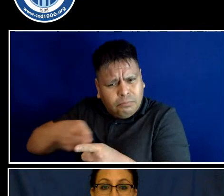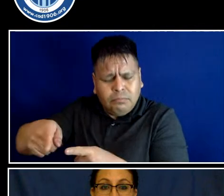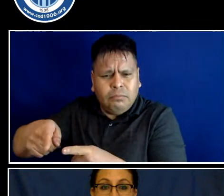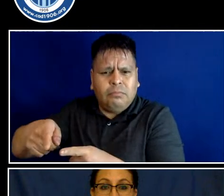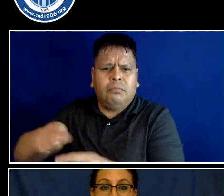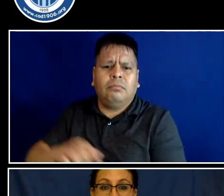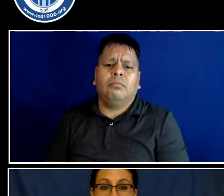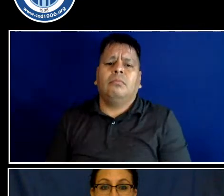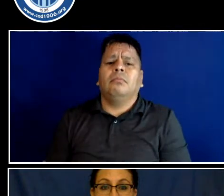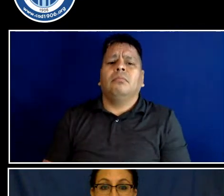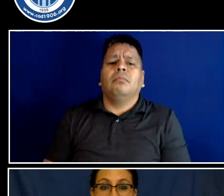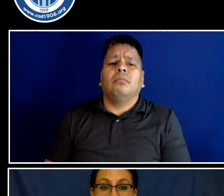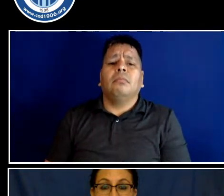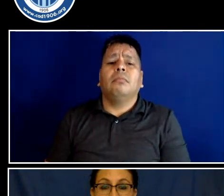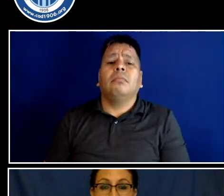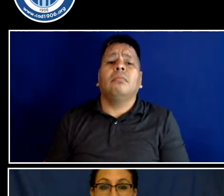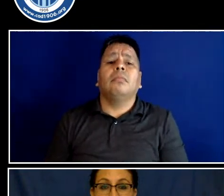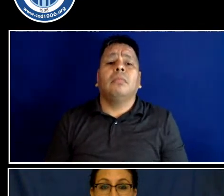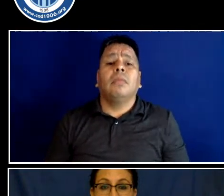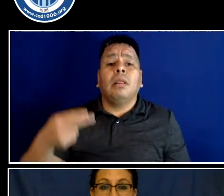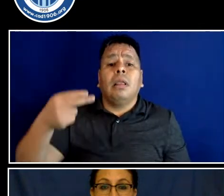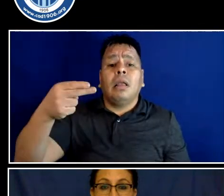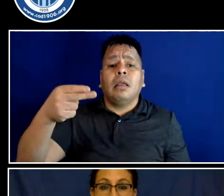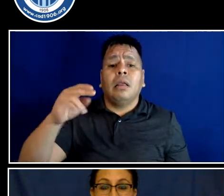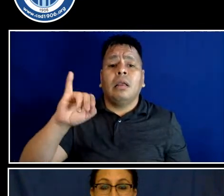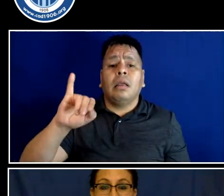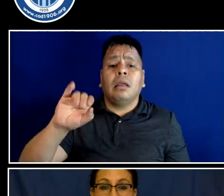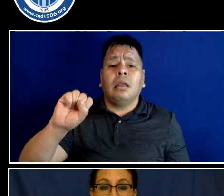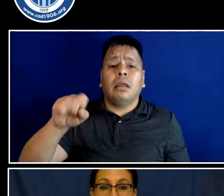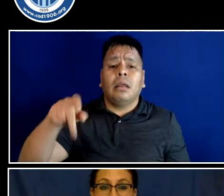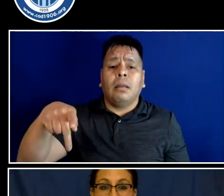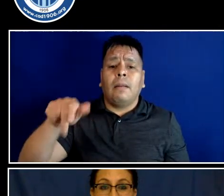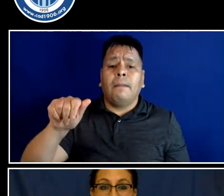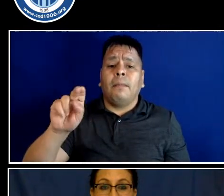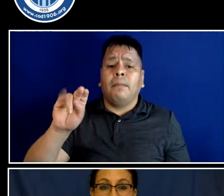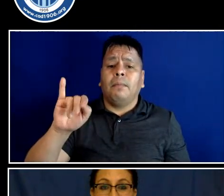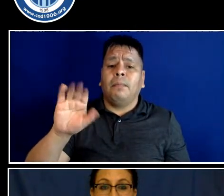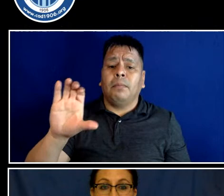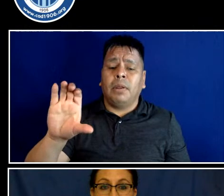to identify people that had a Spanish heritage.